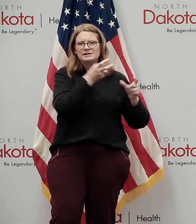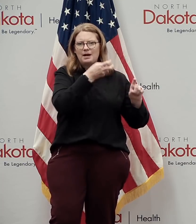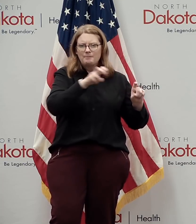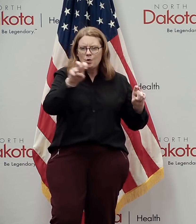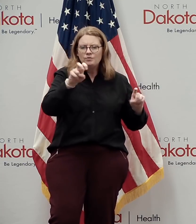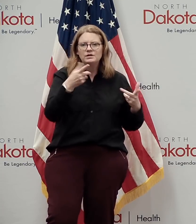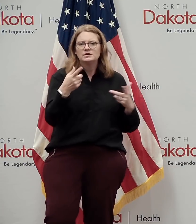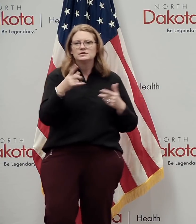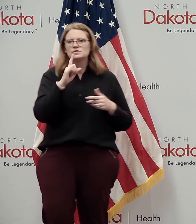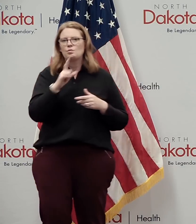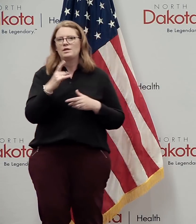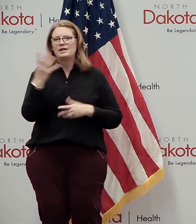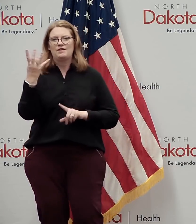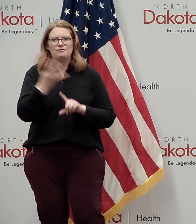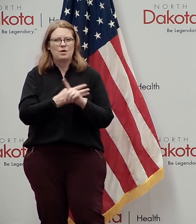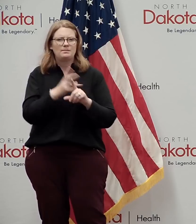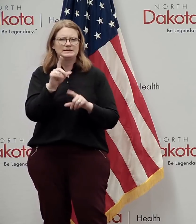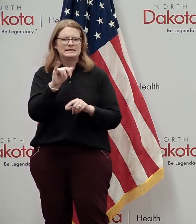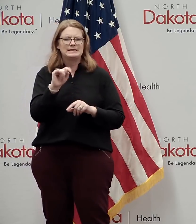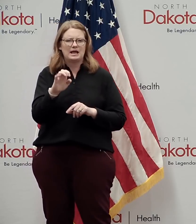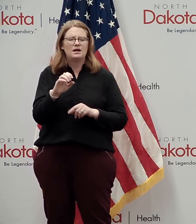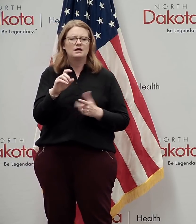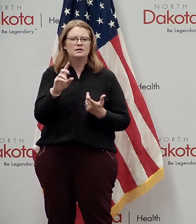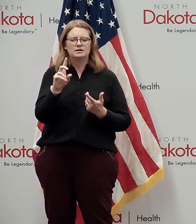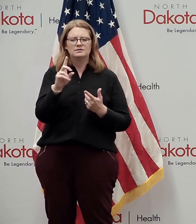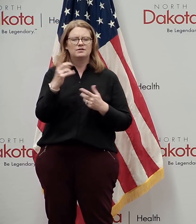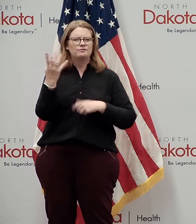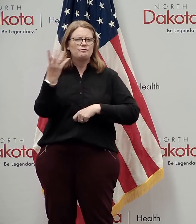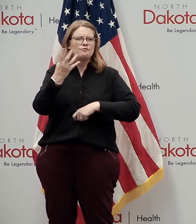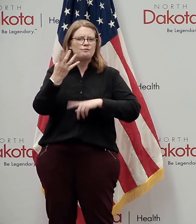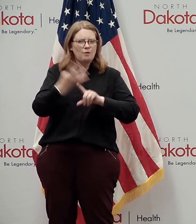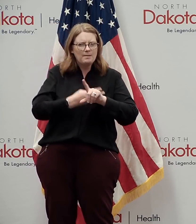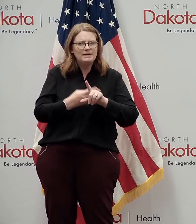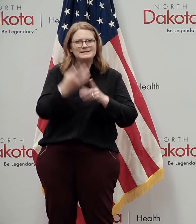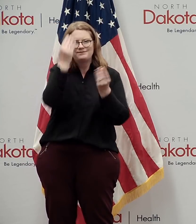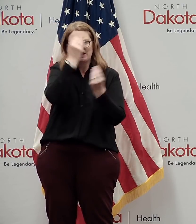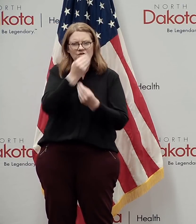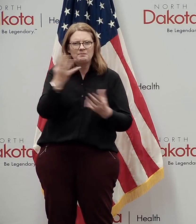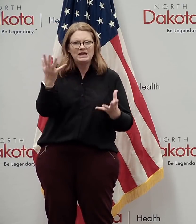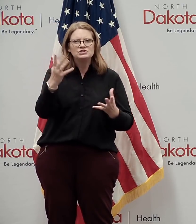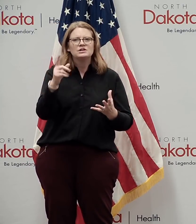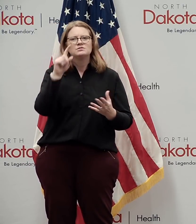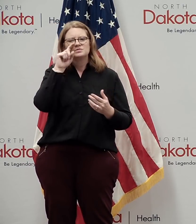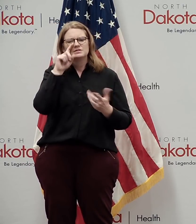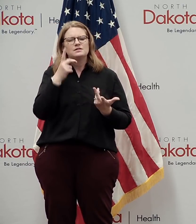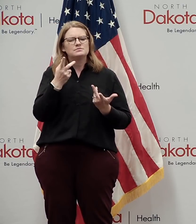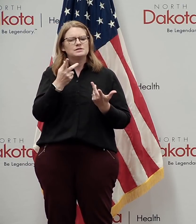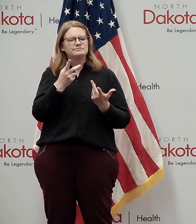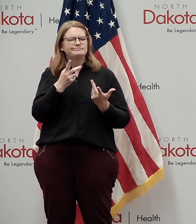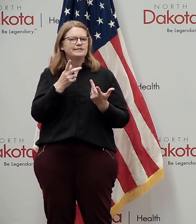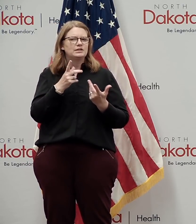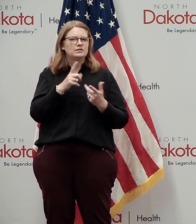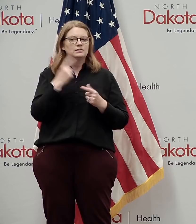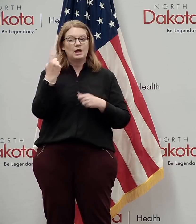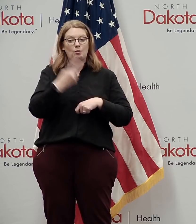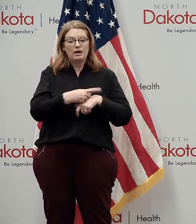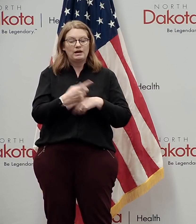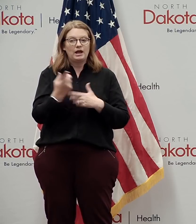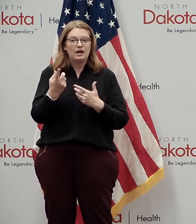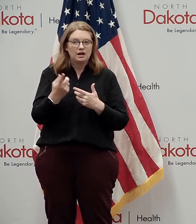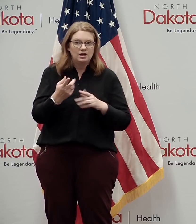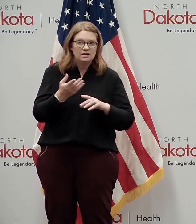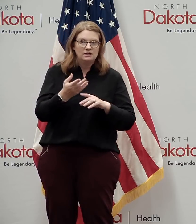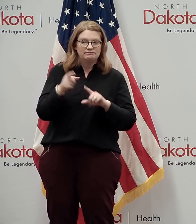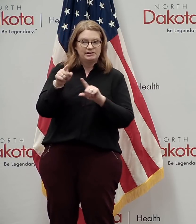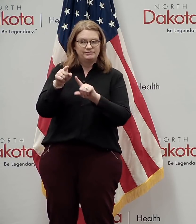course of 4 months in data, we've got a couple other times where this rolling past midnight thing has occurred, where we've overstated a single day and understated the